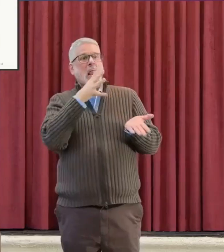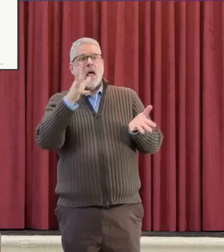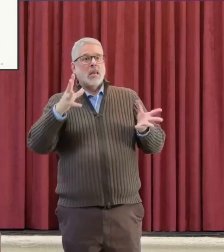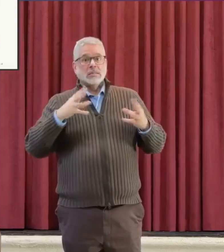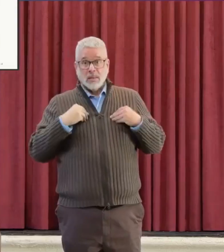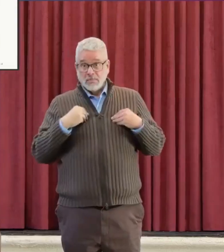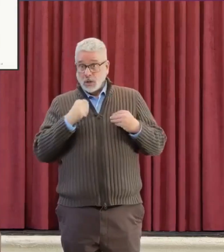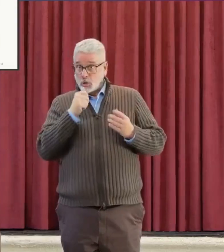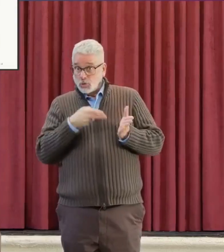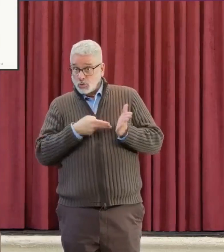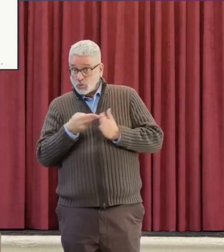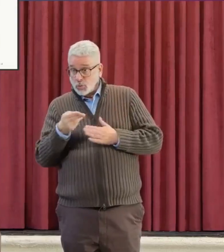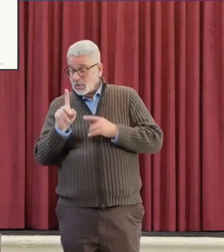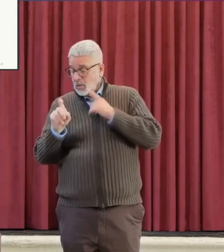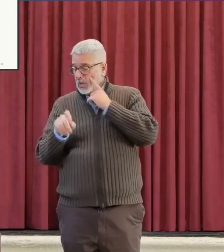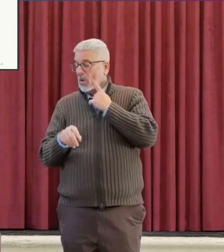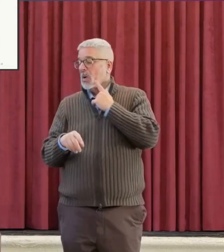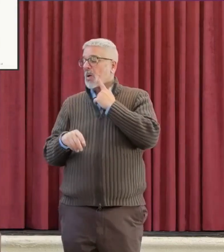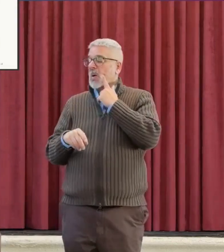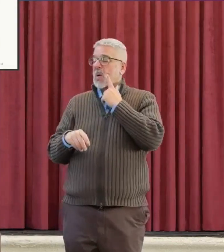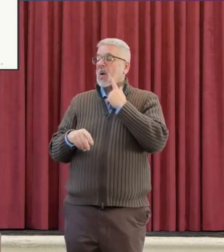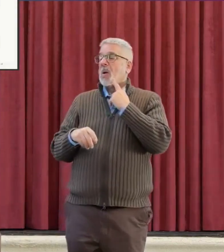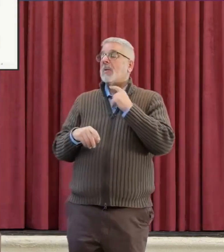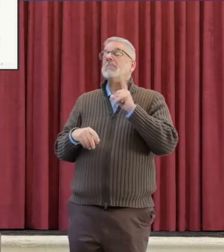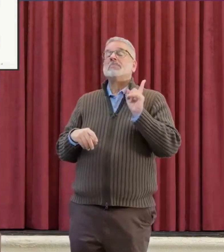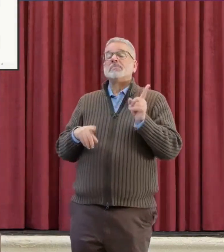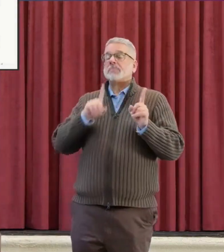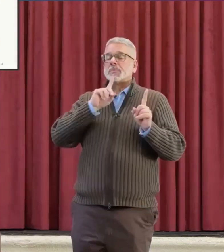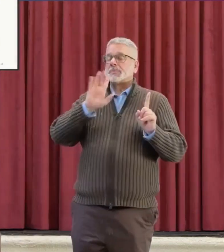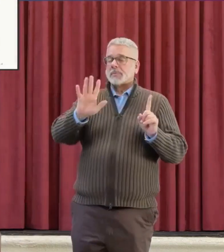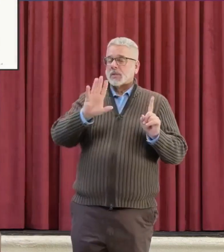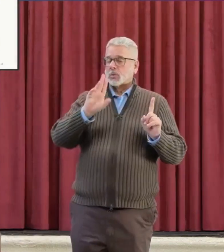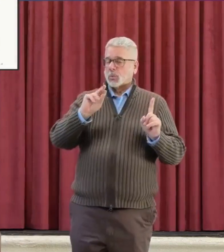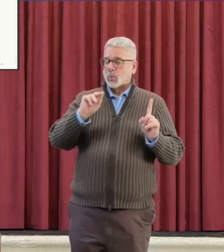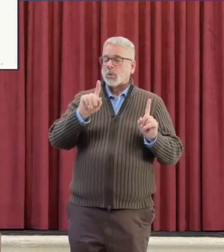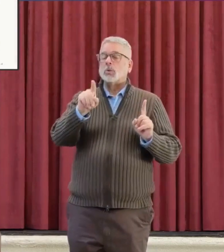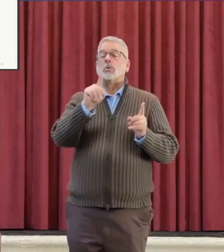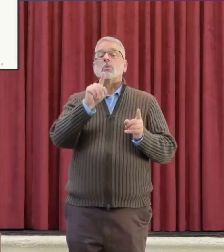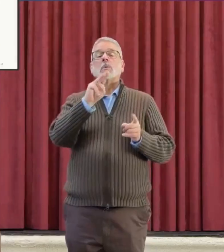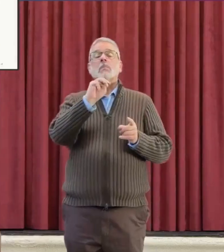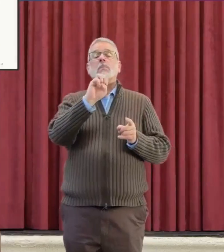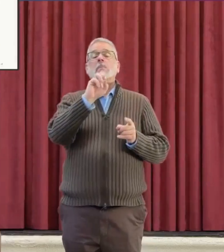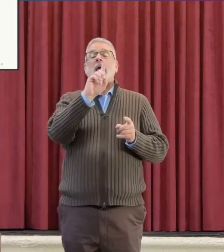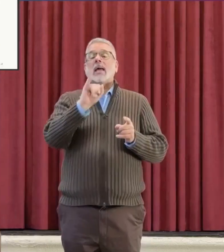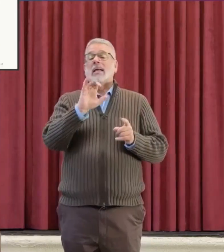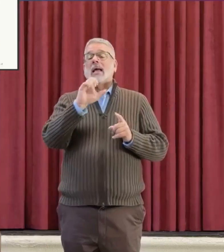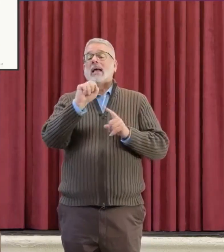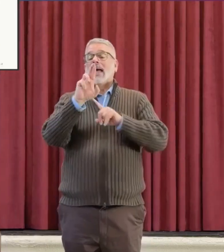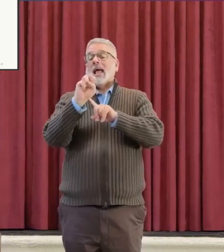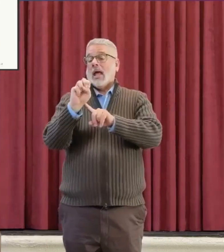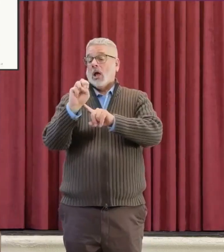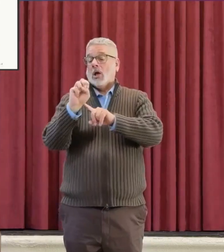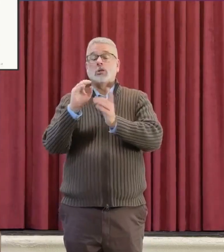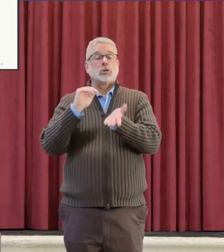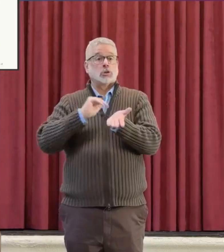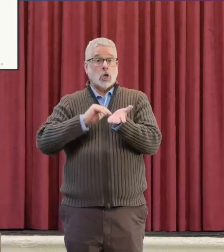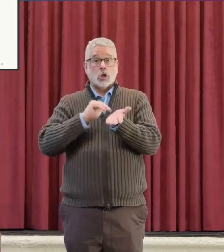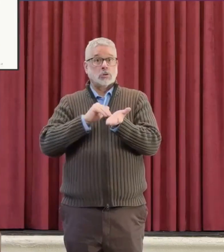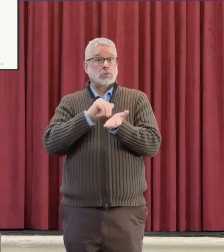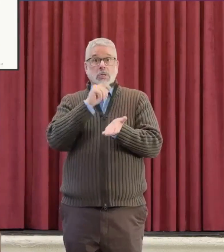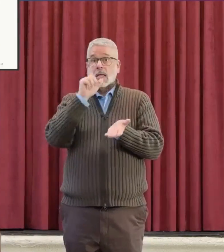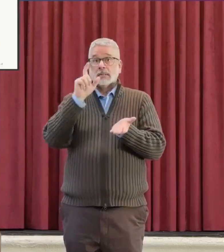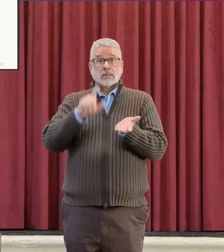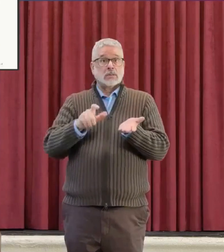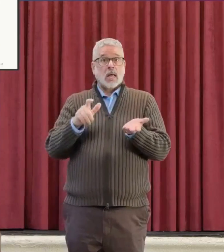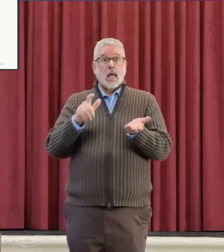this true? So the answer is no. Your Medicare provider, your Medicare doctor doesn't need